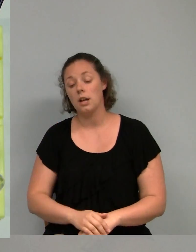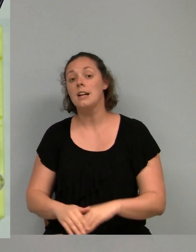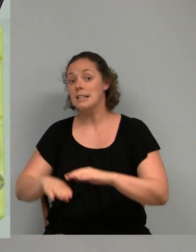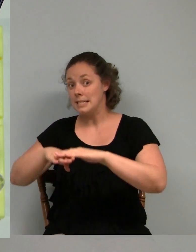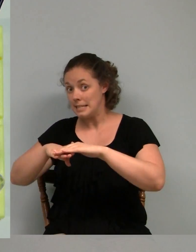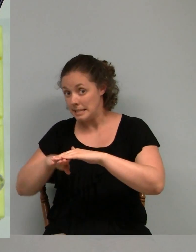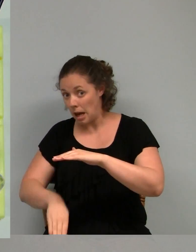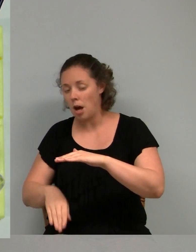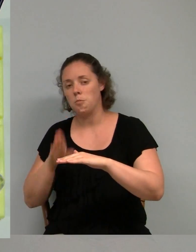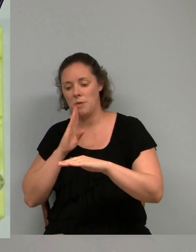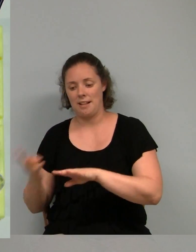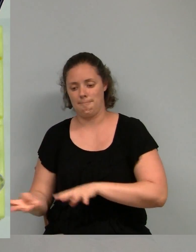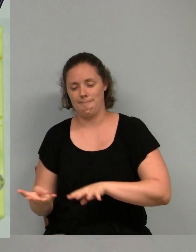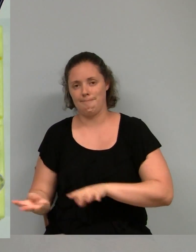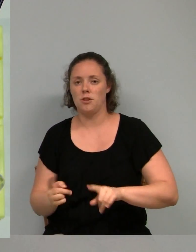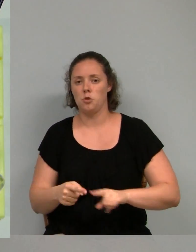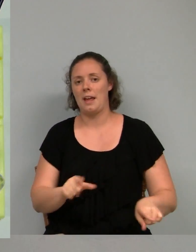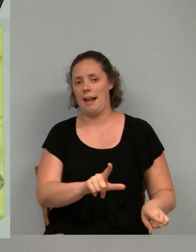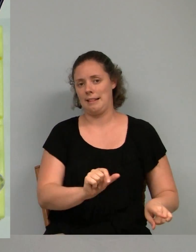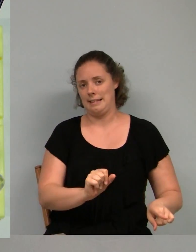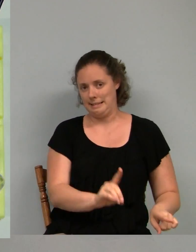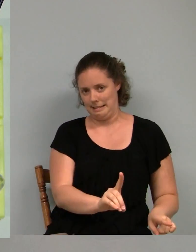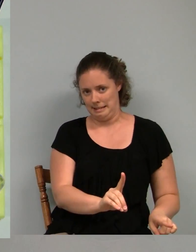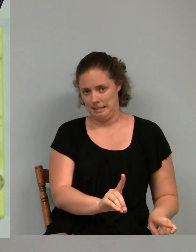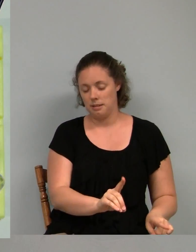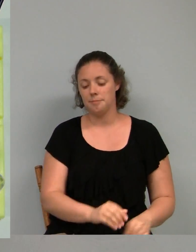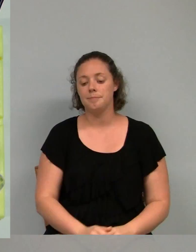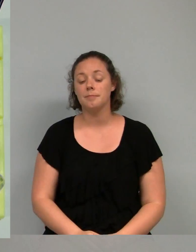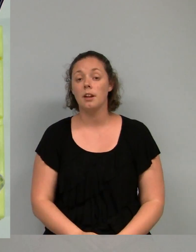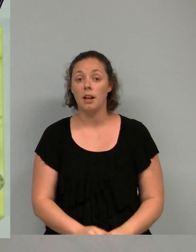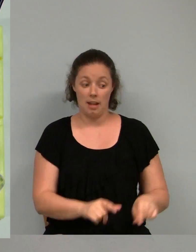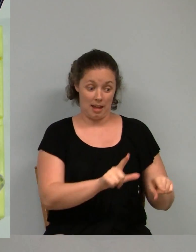the current to the LED, and the